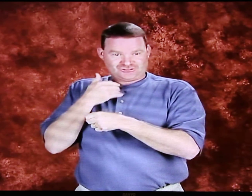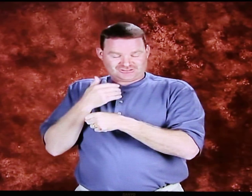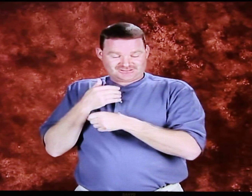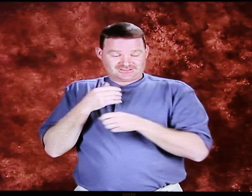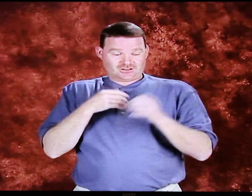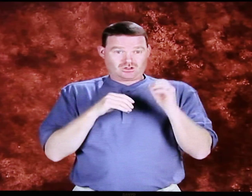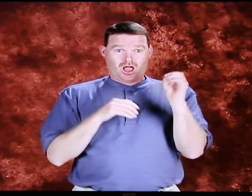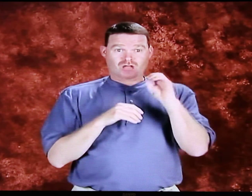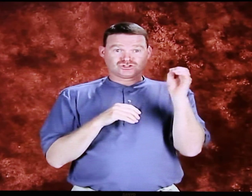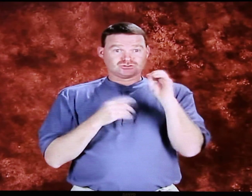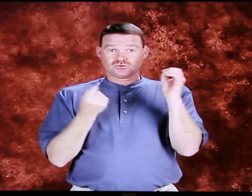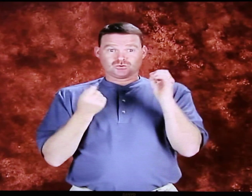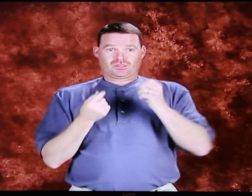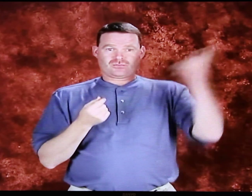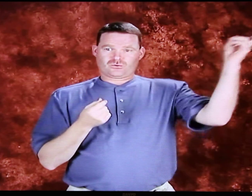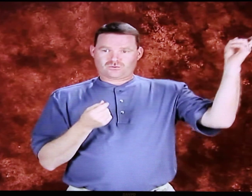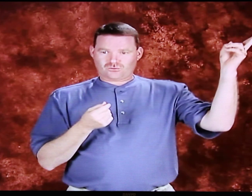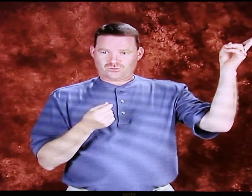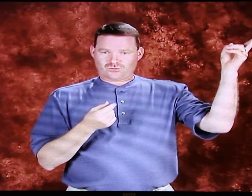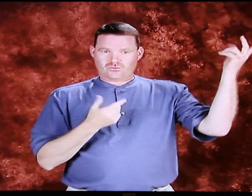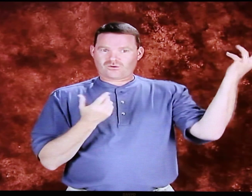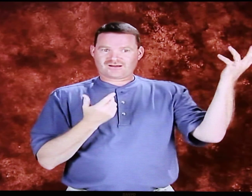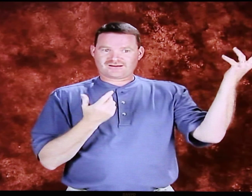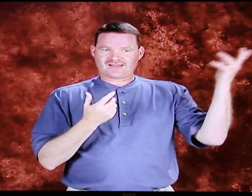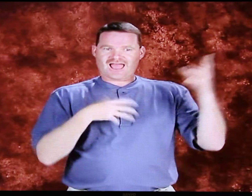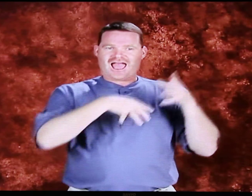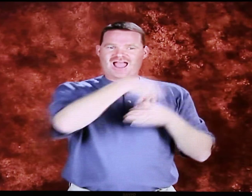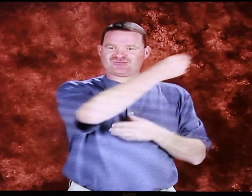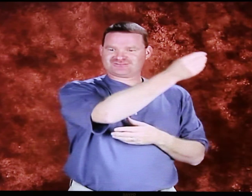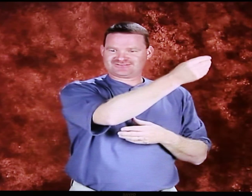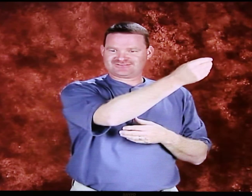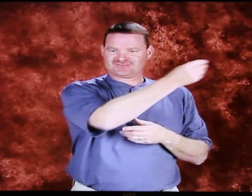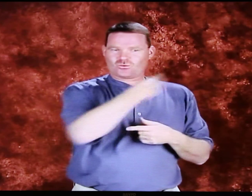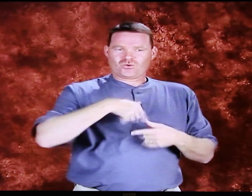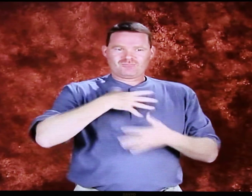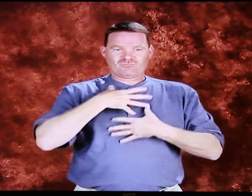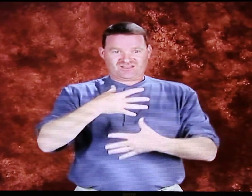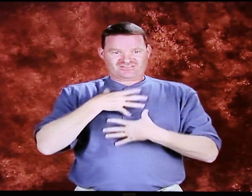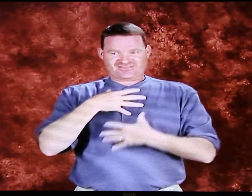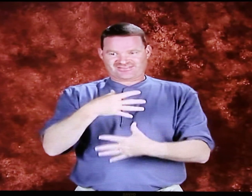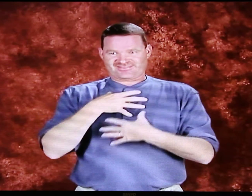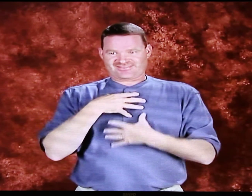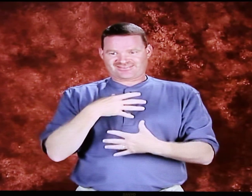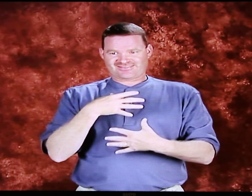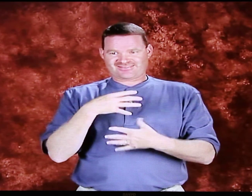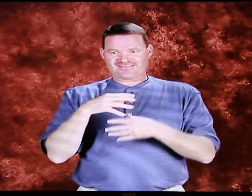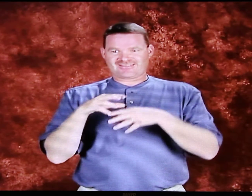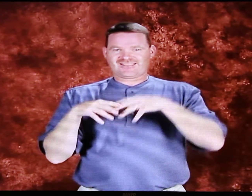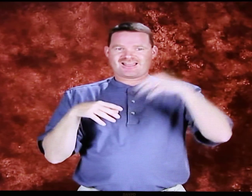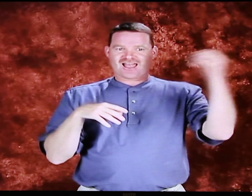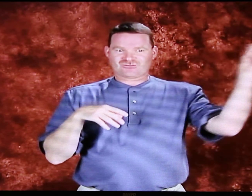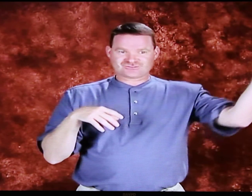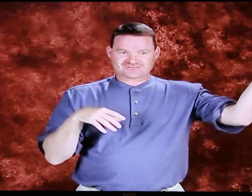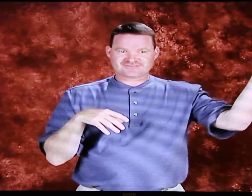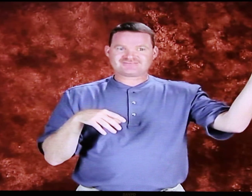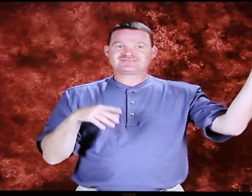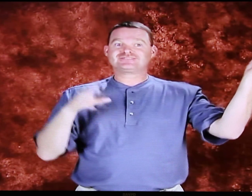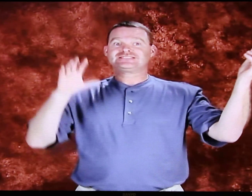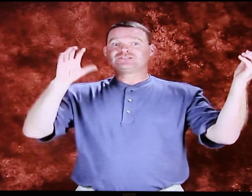oxygen, it uses the oxygen, it throws that out, and that's what we breathe. And the